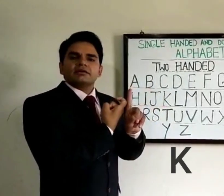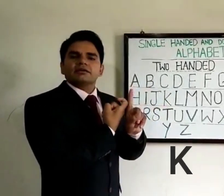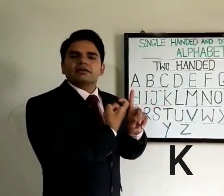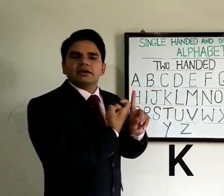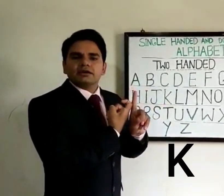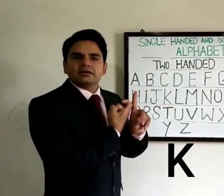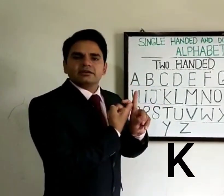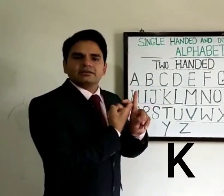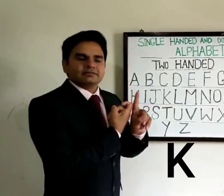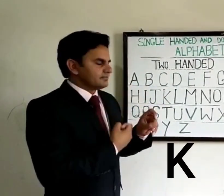K,